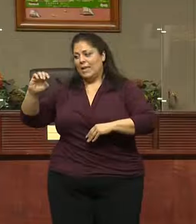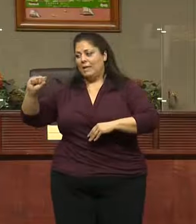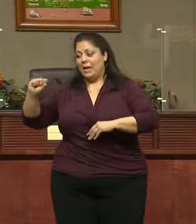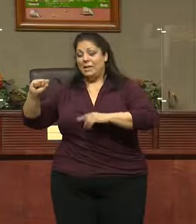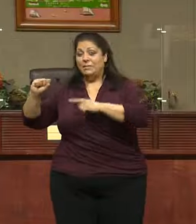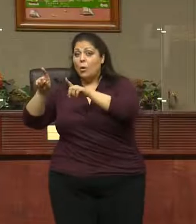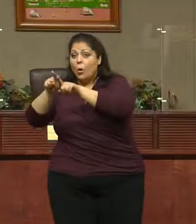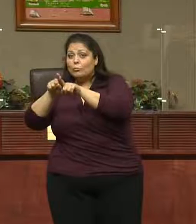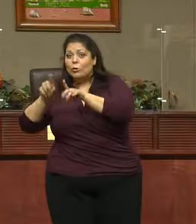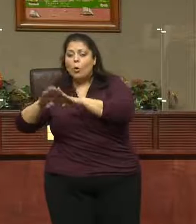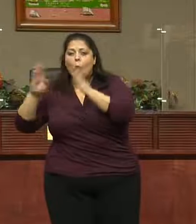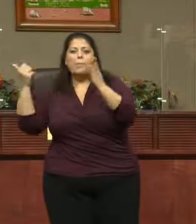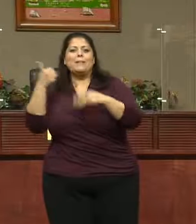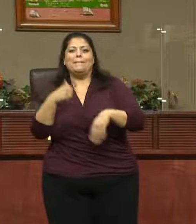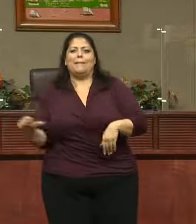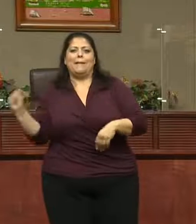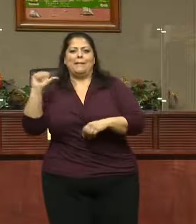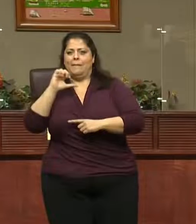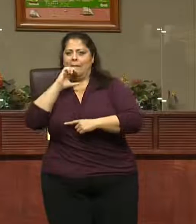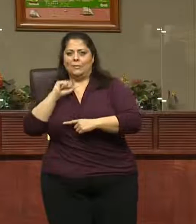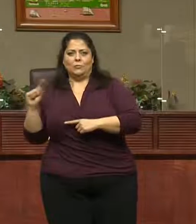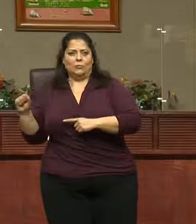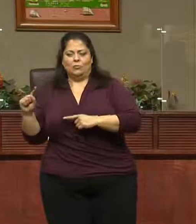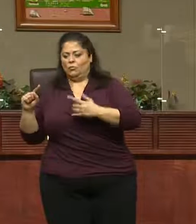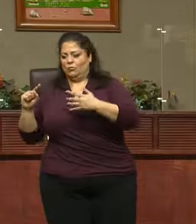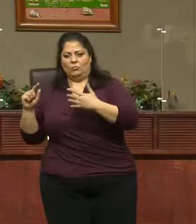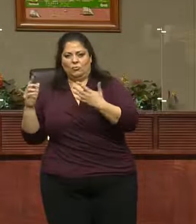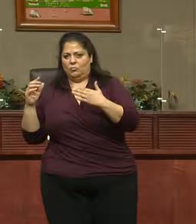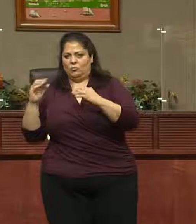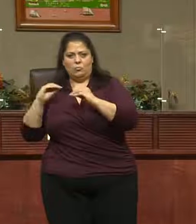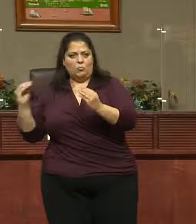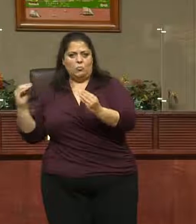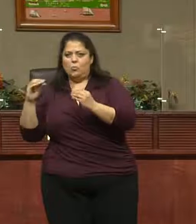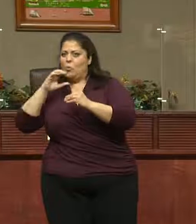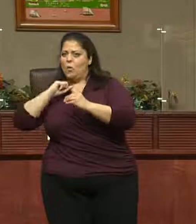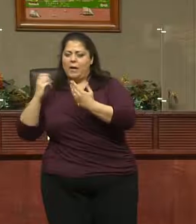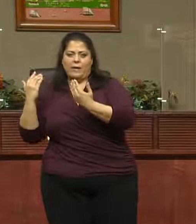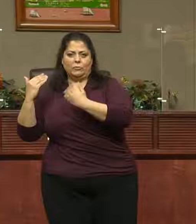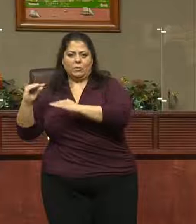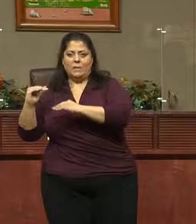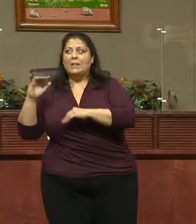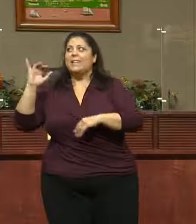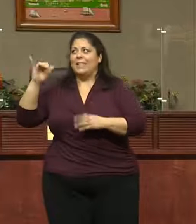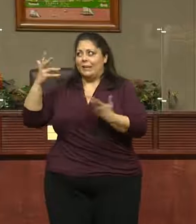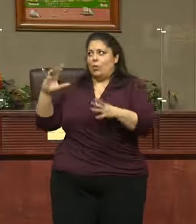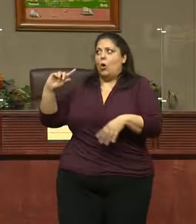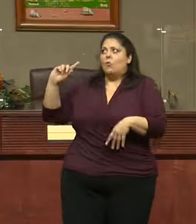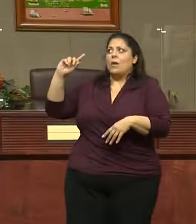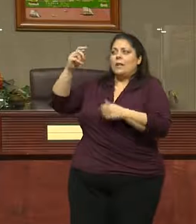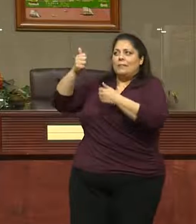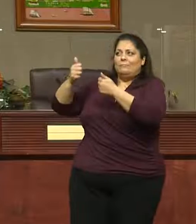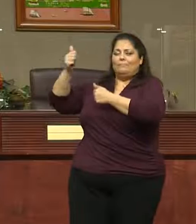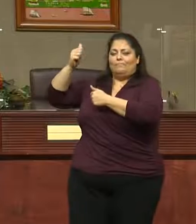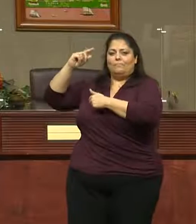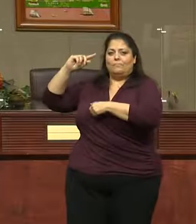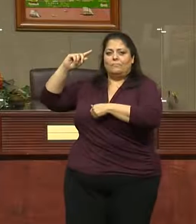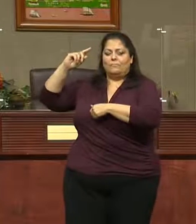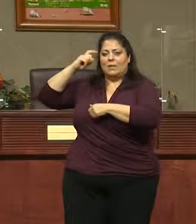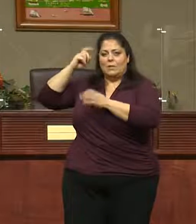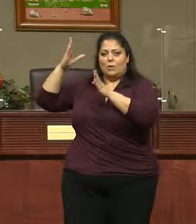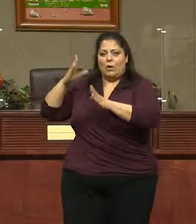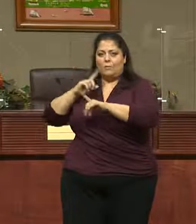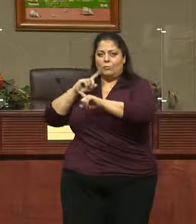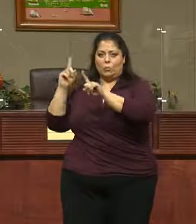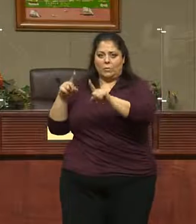age that is part of the executive order that the governor put in place before. Can we take a look